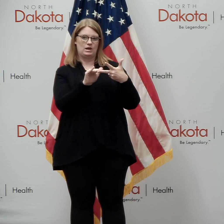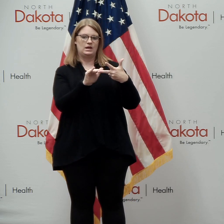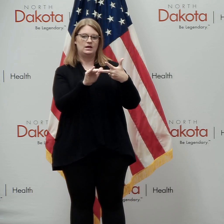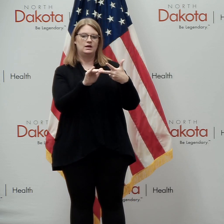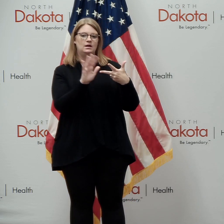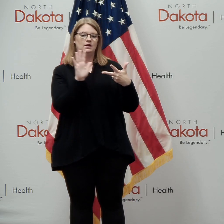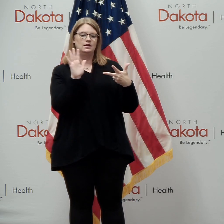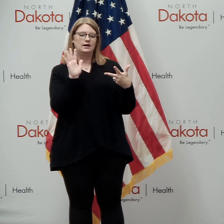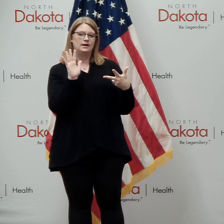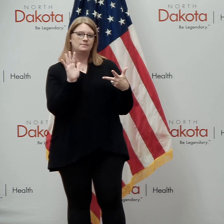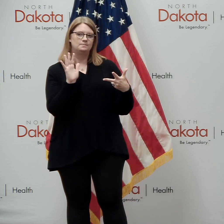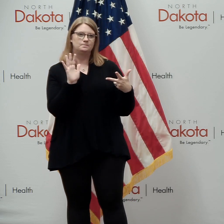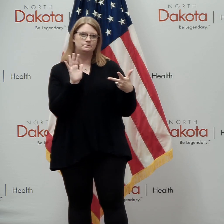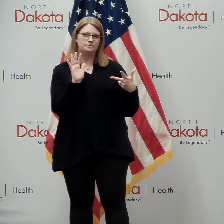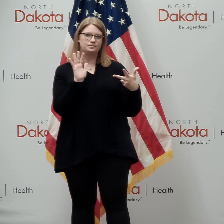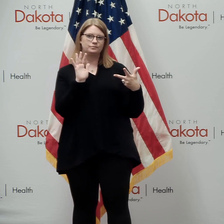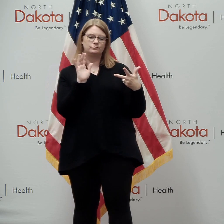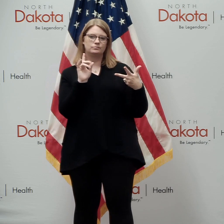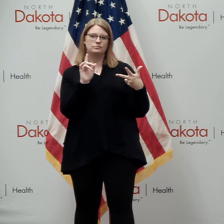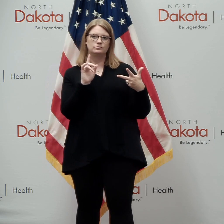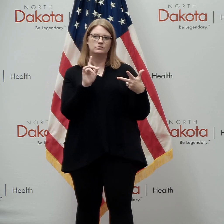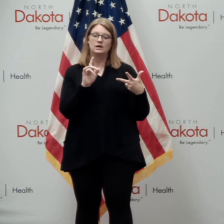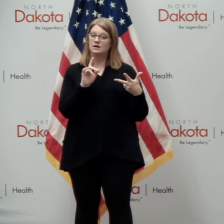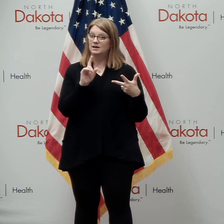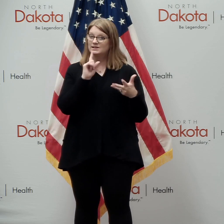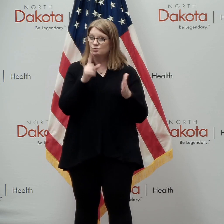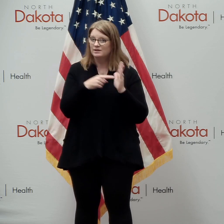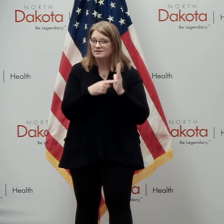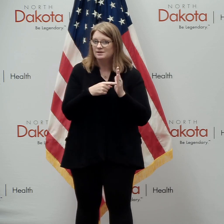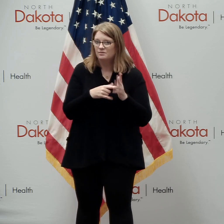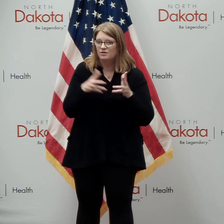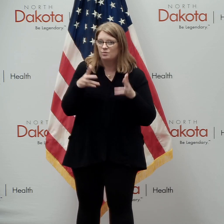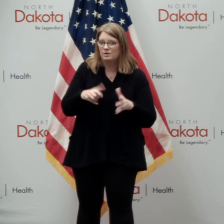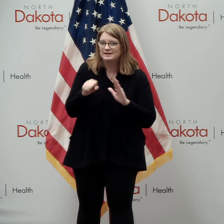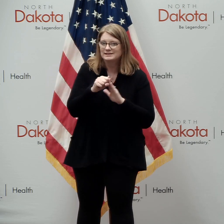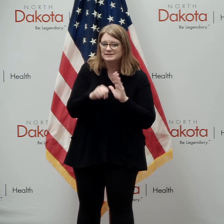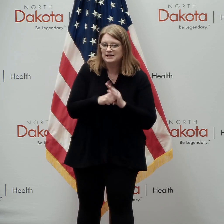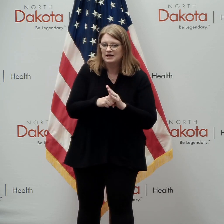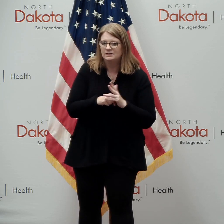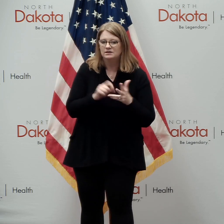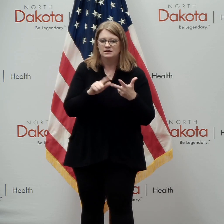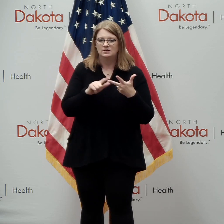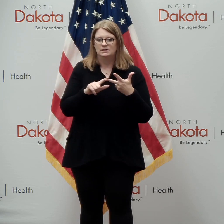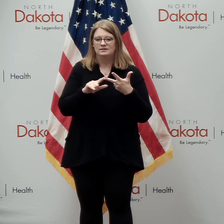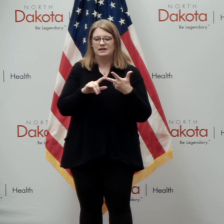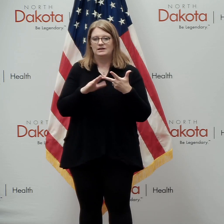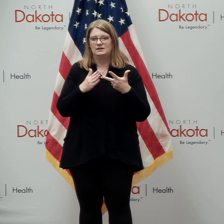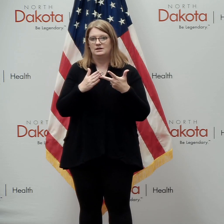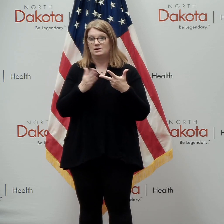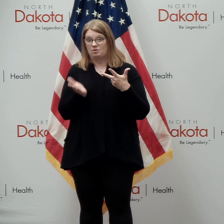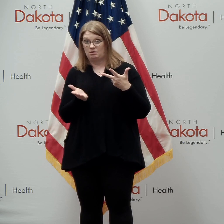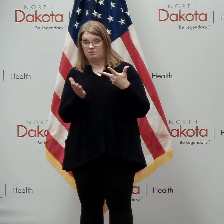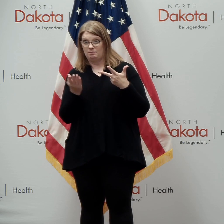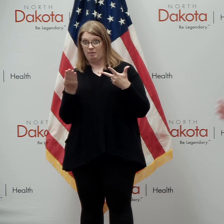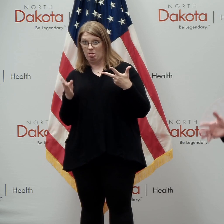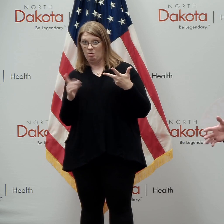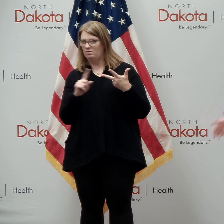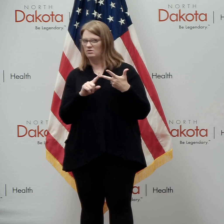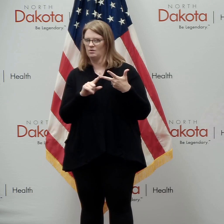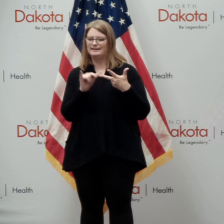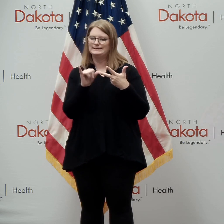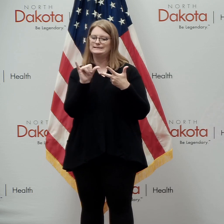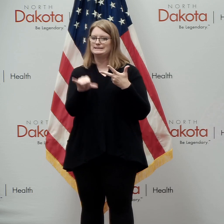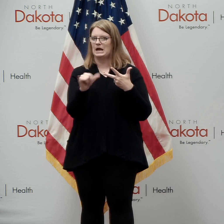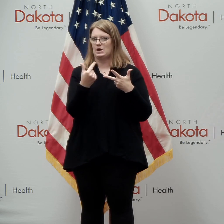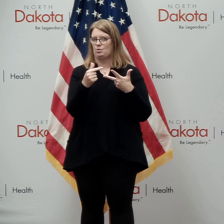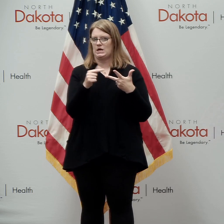say again, I think this is an example for the rest of the state. They didn't go to blue, which is low risk. They stayed at the new normal. They